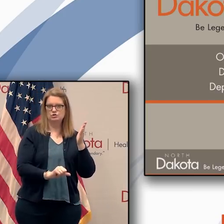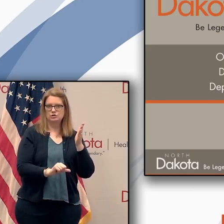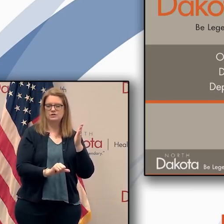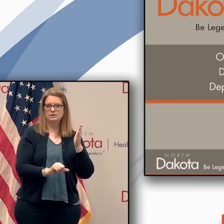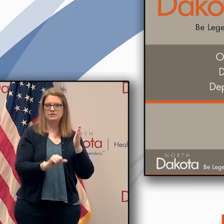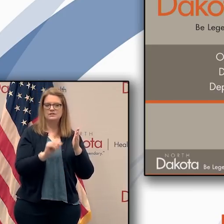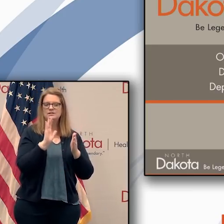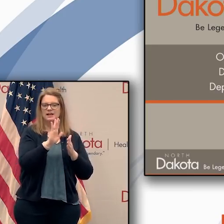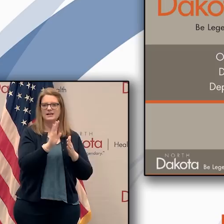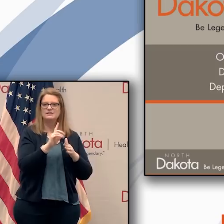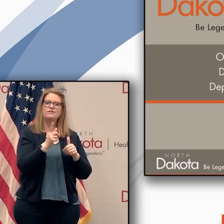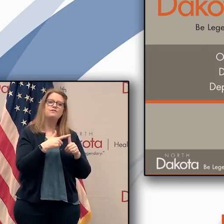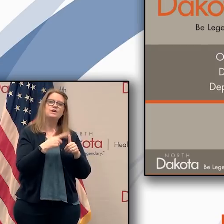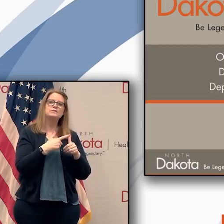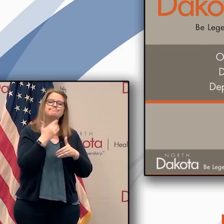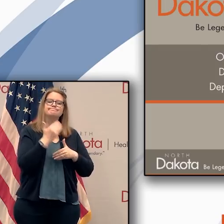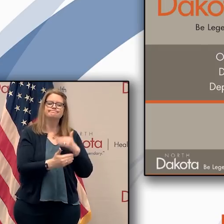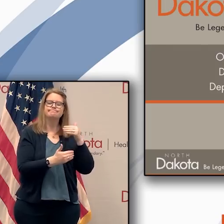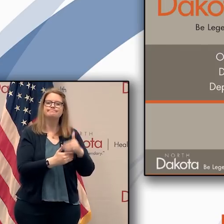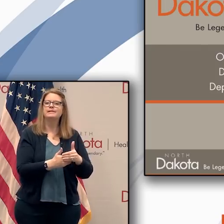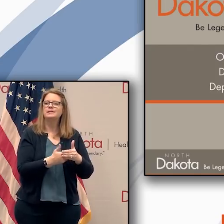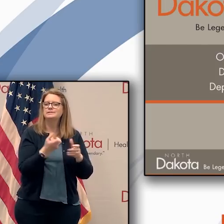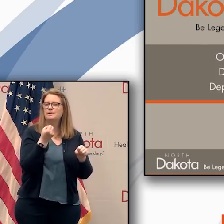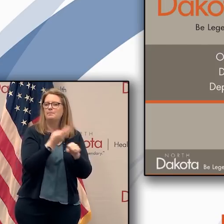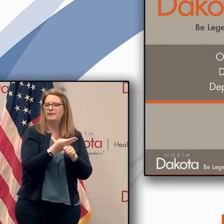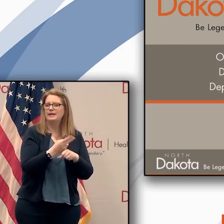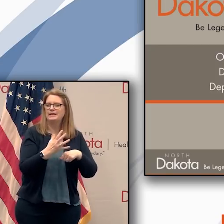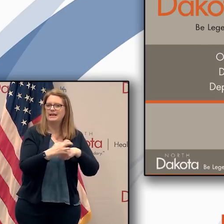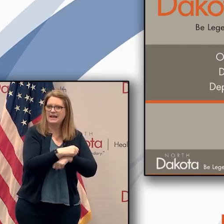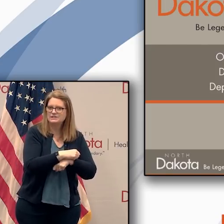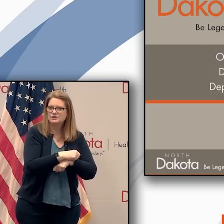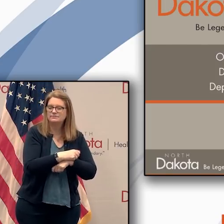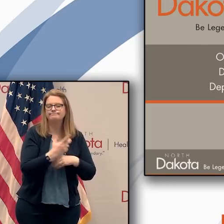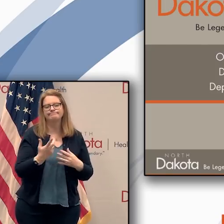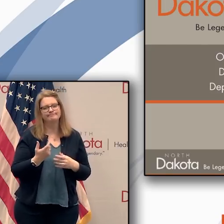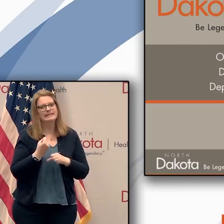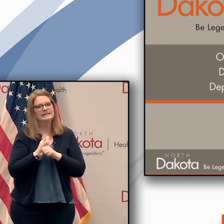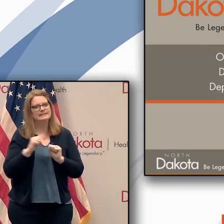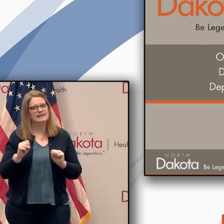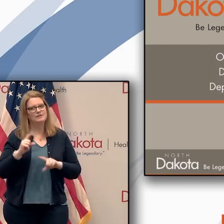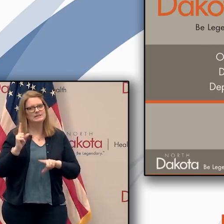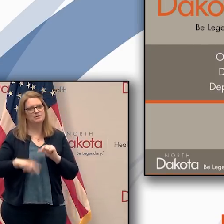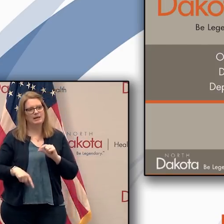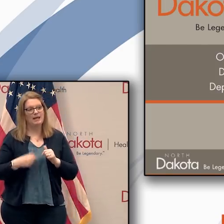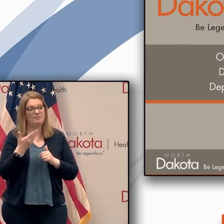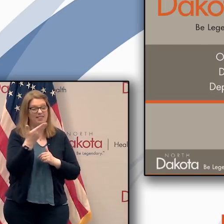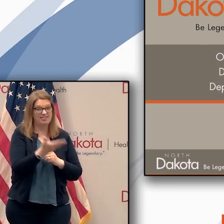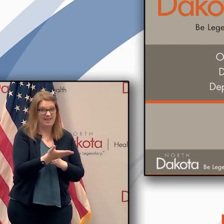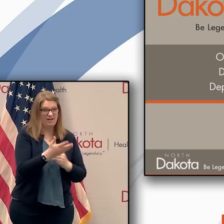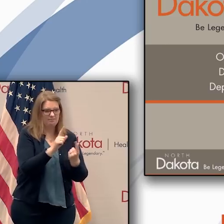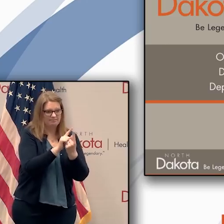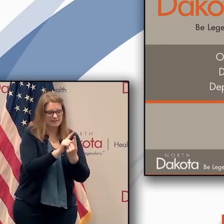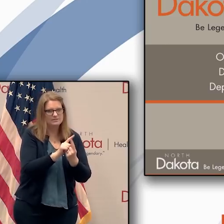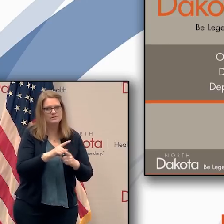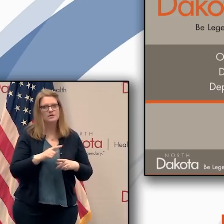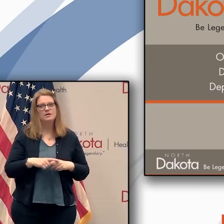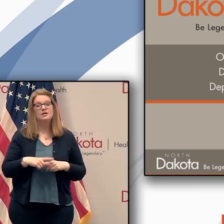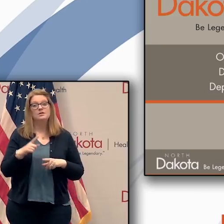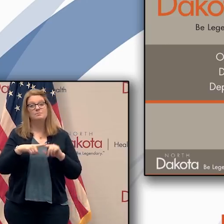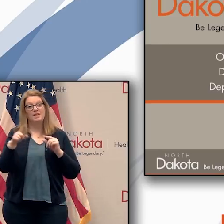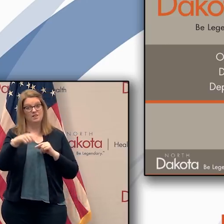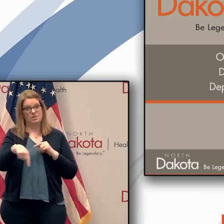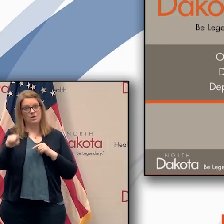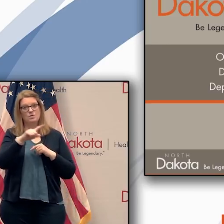journey to beat cancer. So go, Dad. We can't be with him because of safety precautions, so I want to thank those of you who rush into